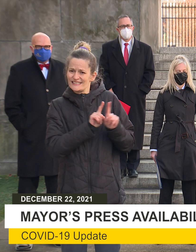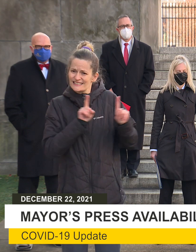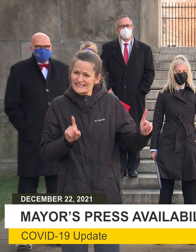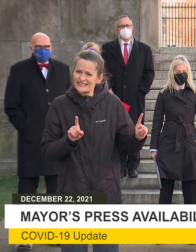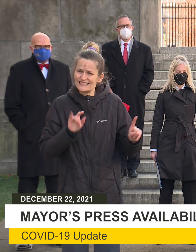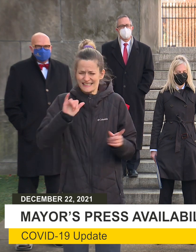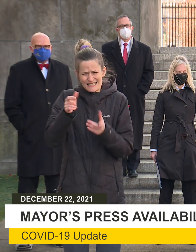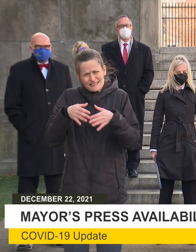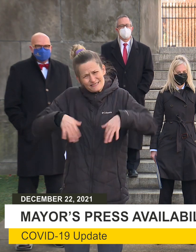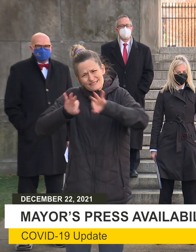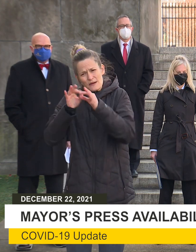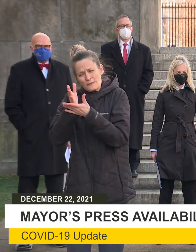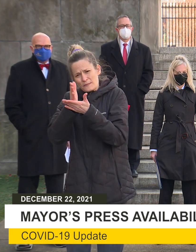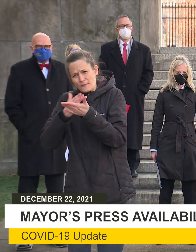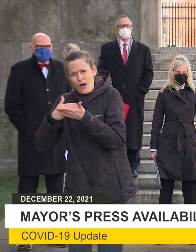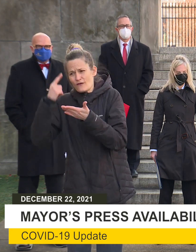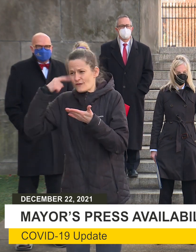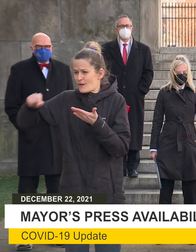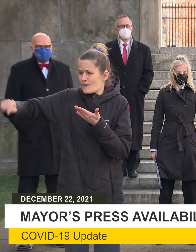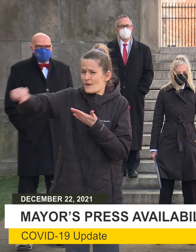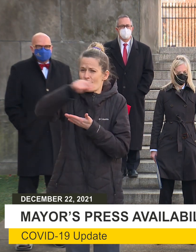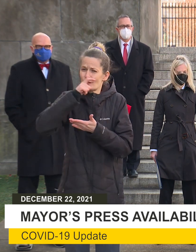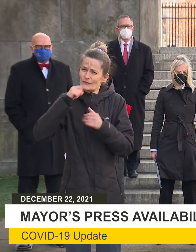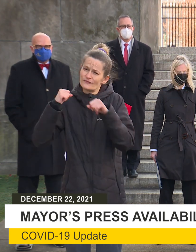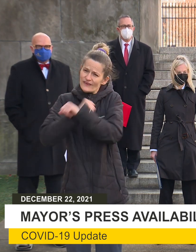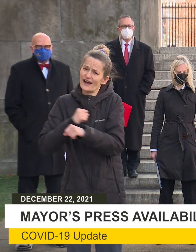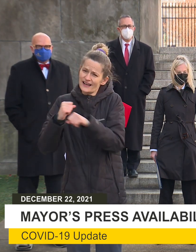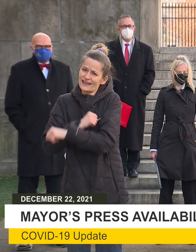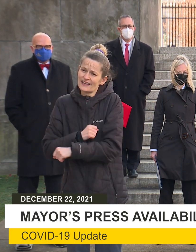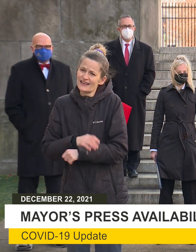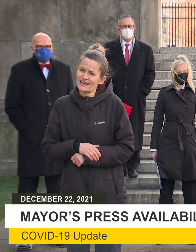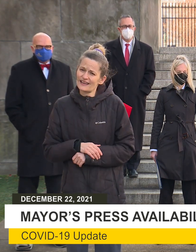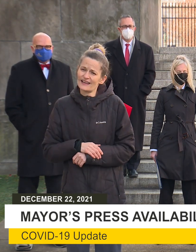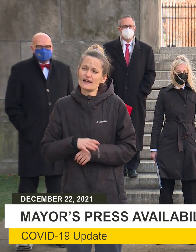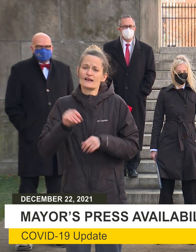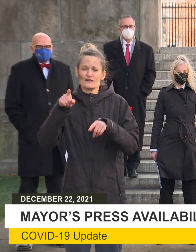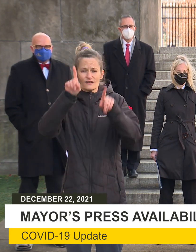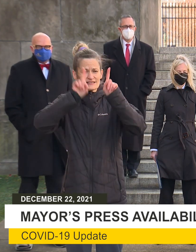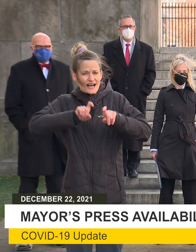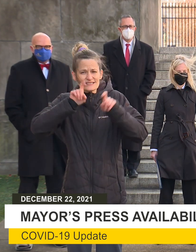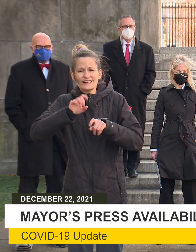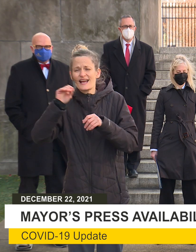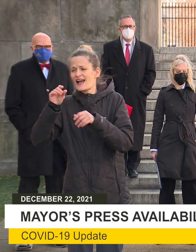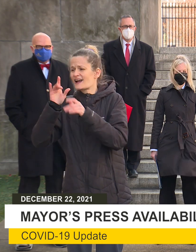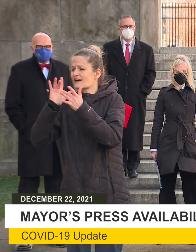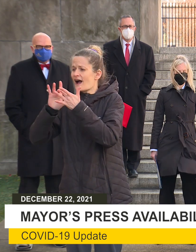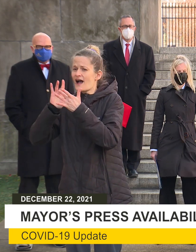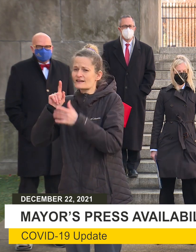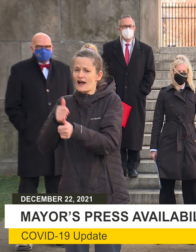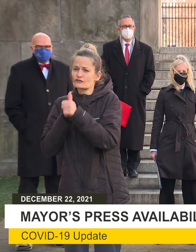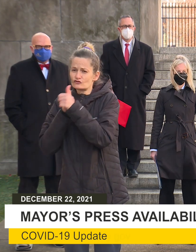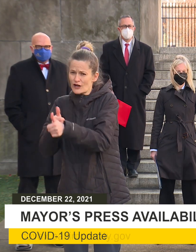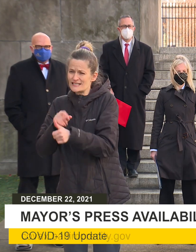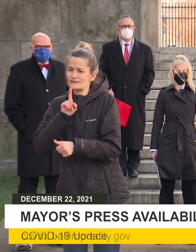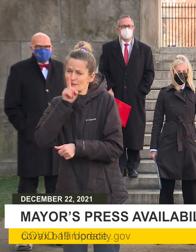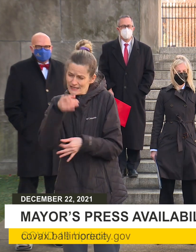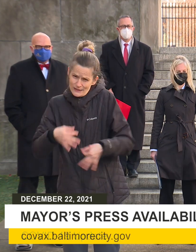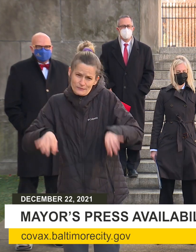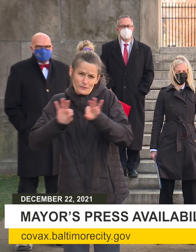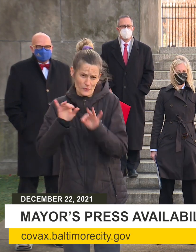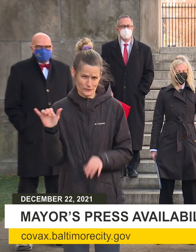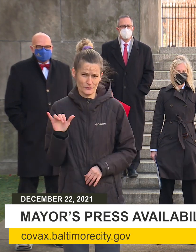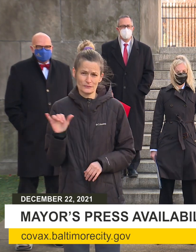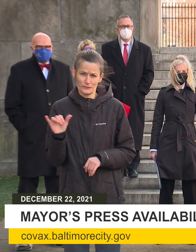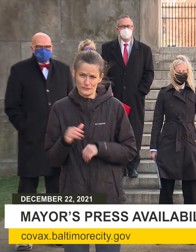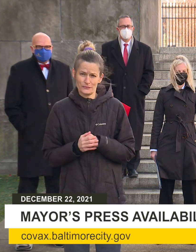pandemic, testing and contact tracing is also critical to limiting transmission. As such, the Health Department has recently launched an